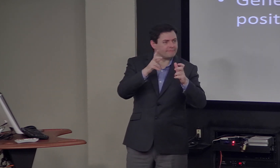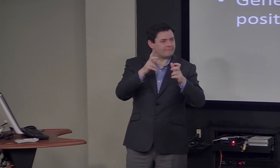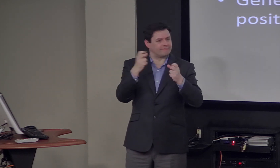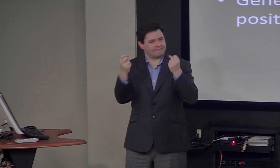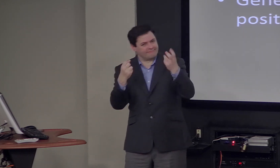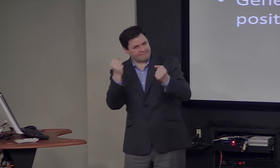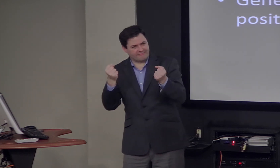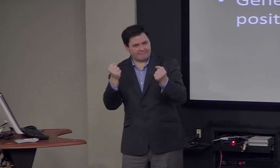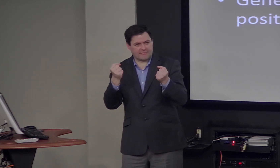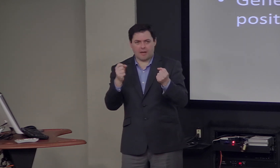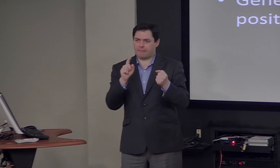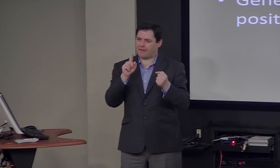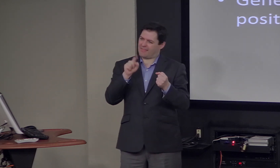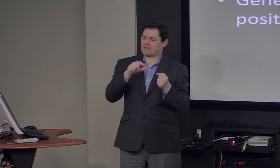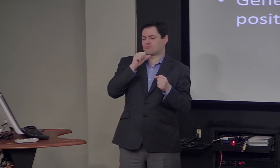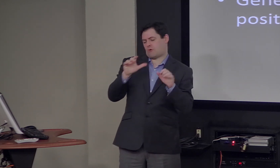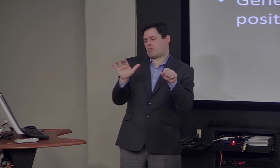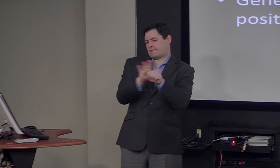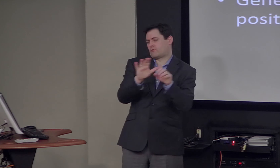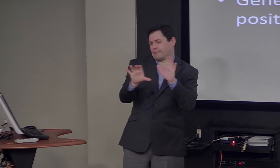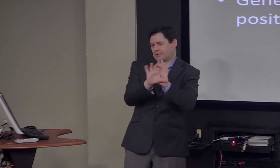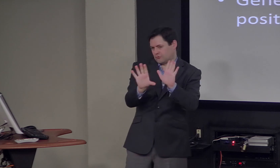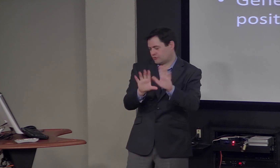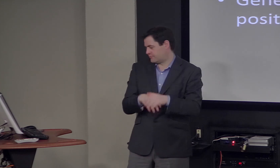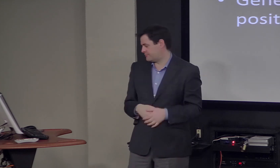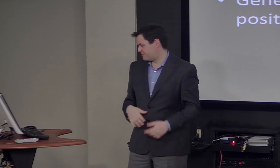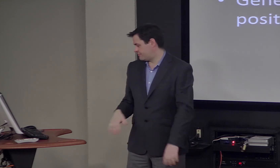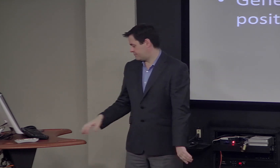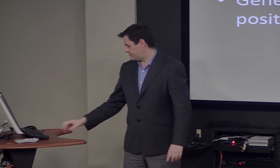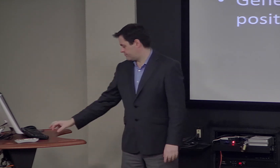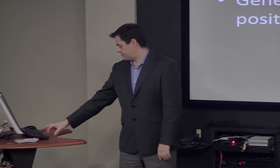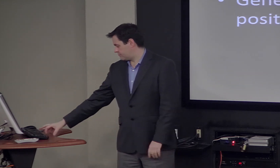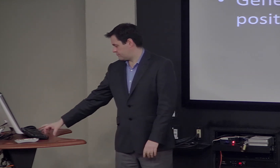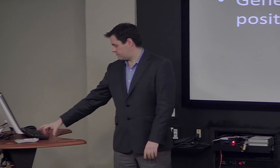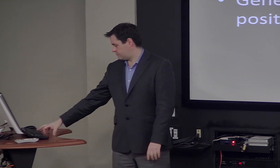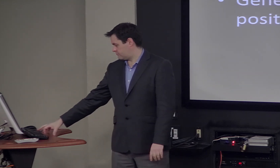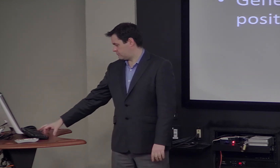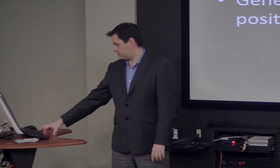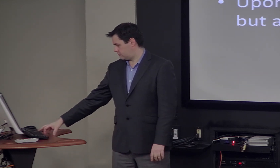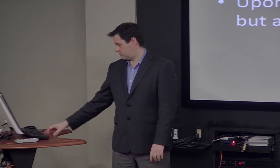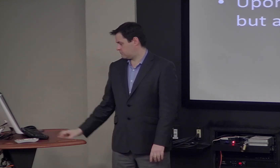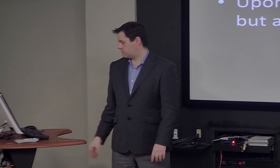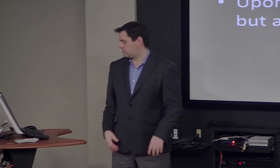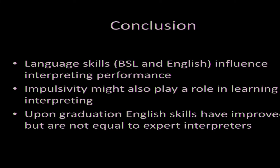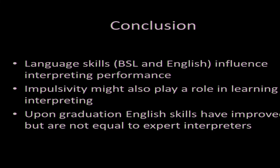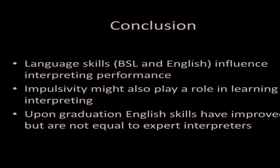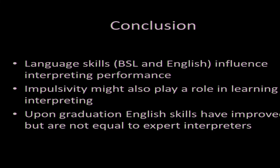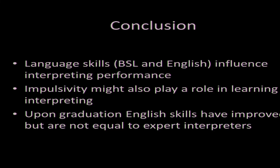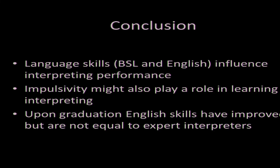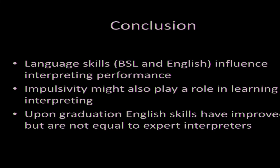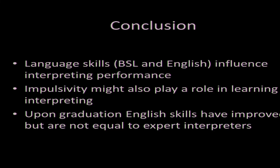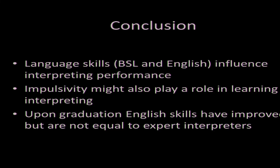It does allow them to better develop their second language if they have well-developed first language skills.